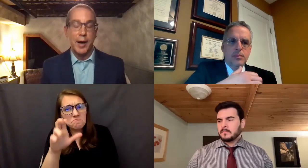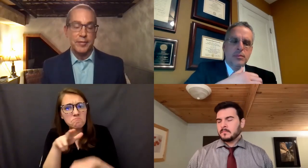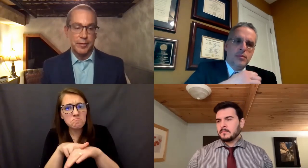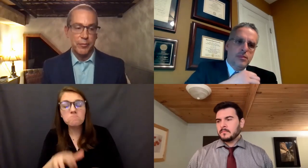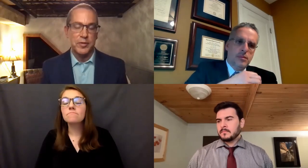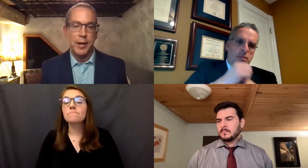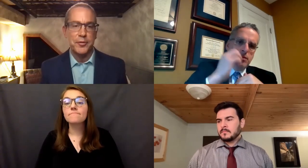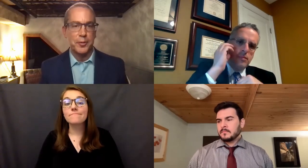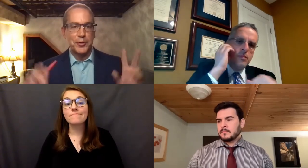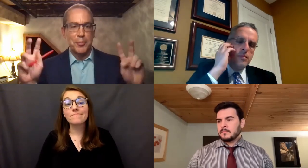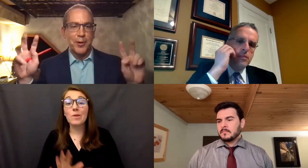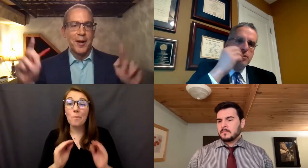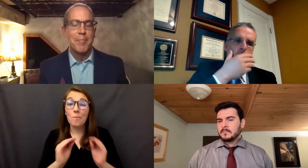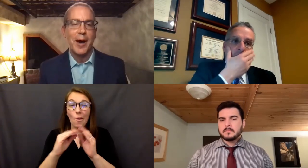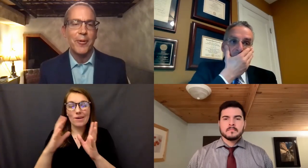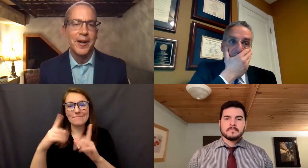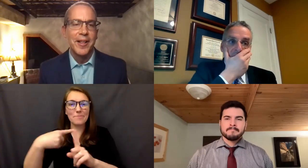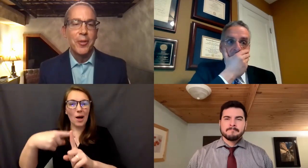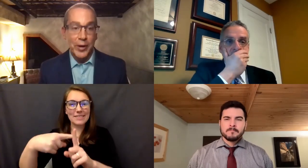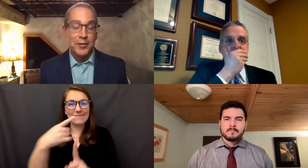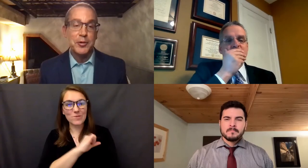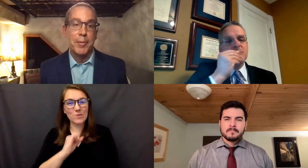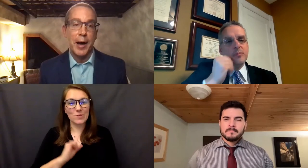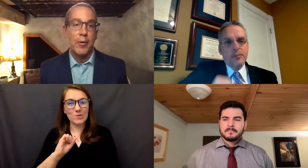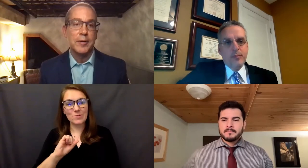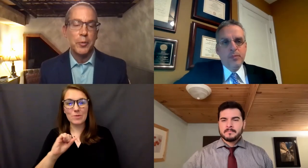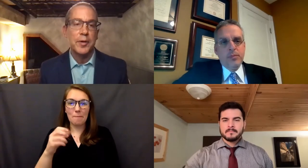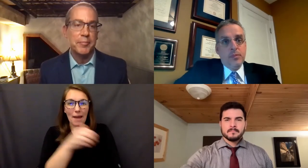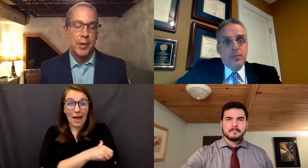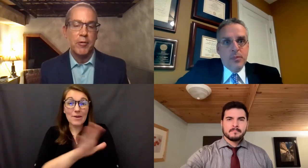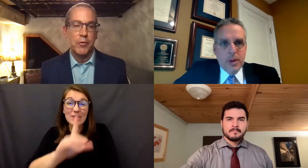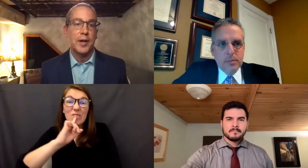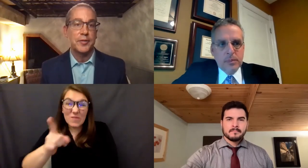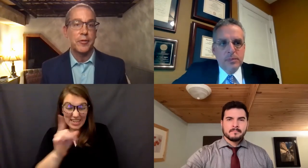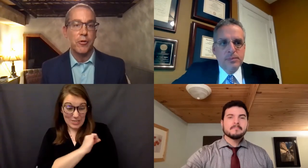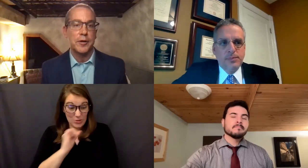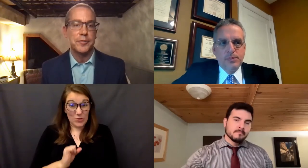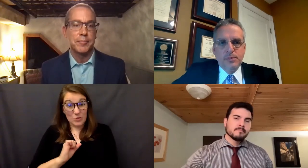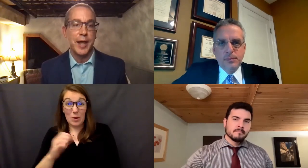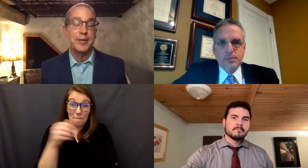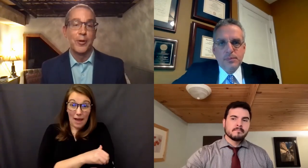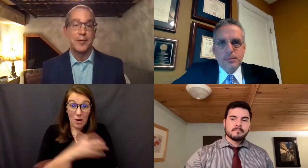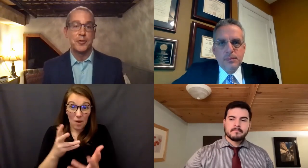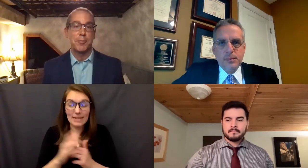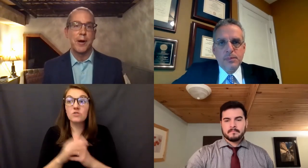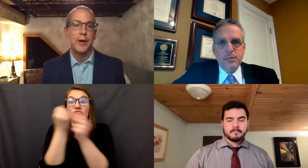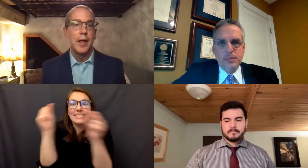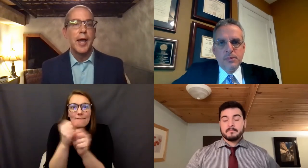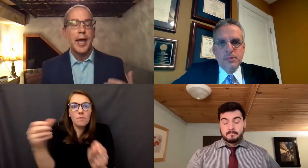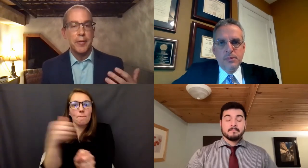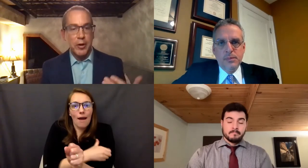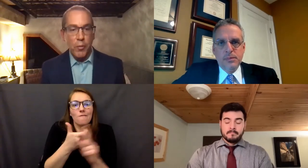give a positive response to the superpower, the real superpower is the redemptive power of Christ on the cross. That's the real